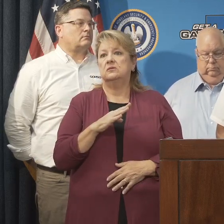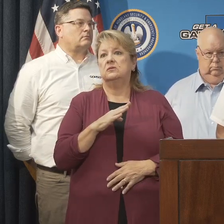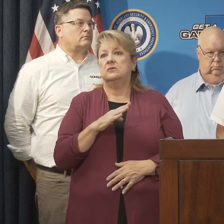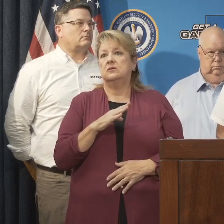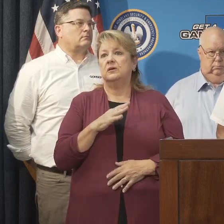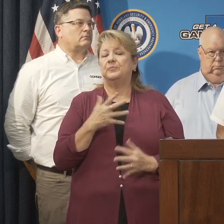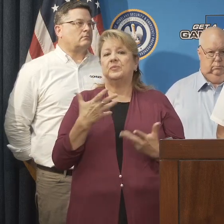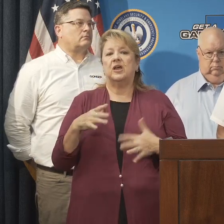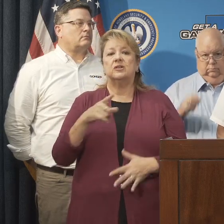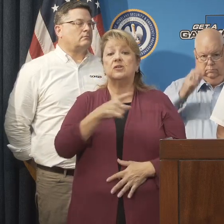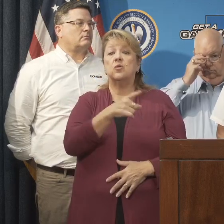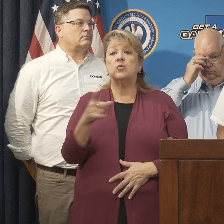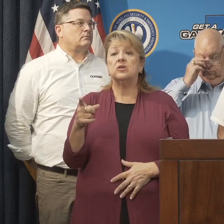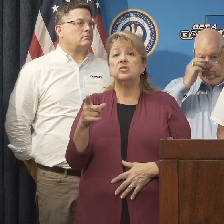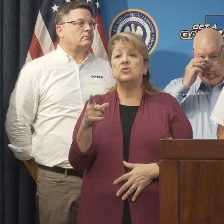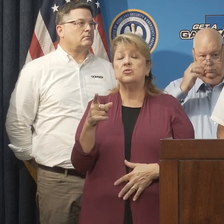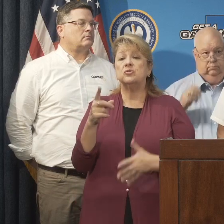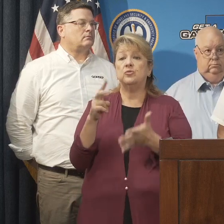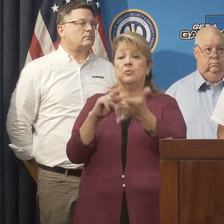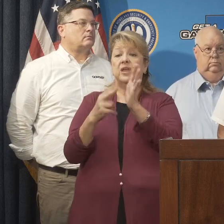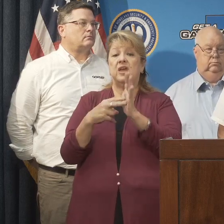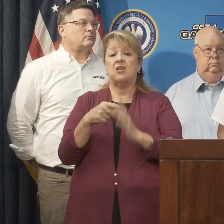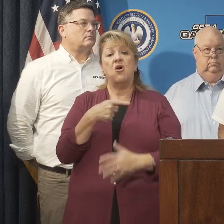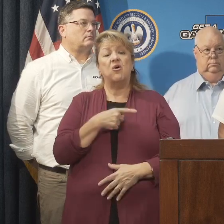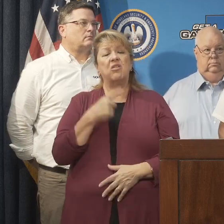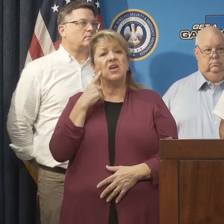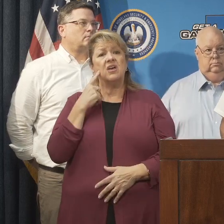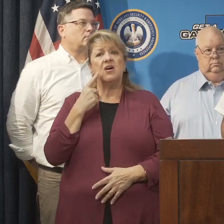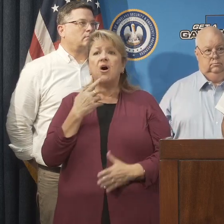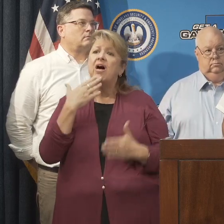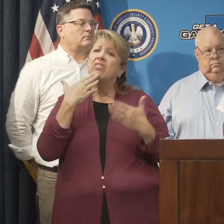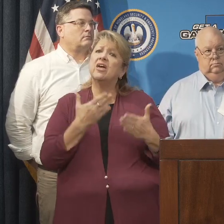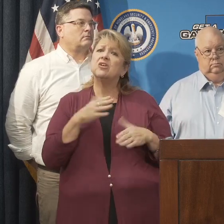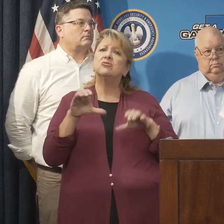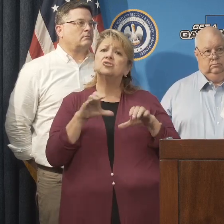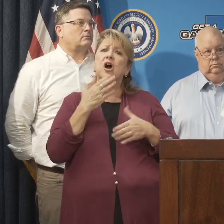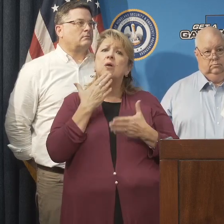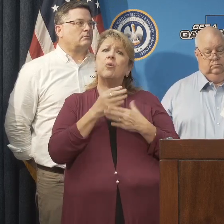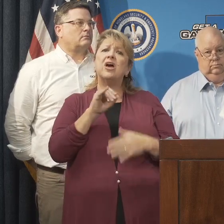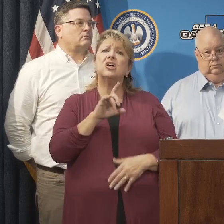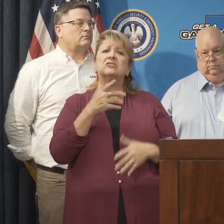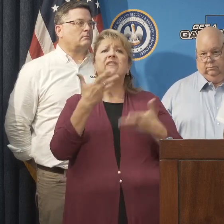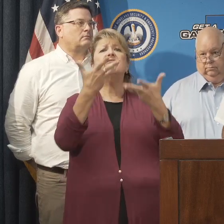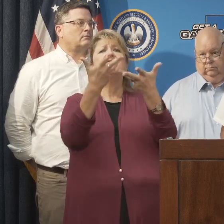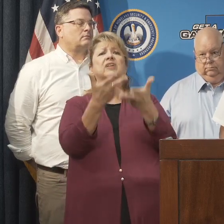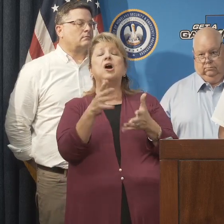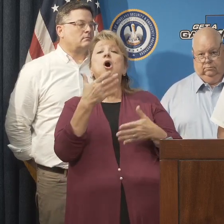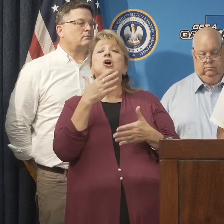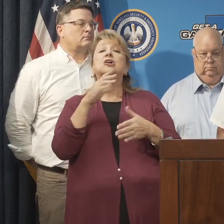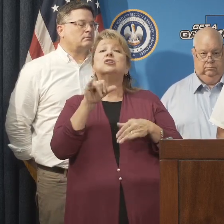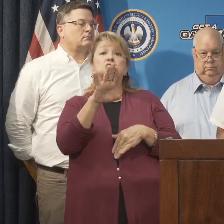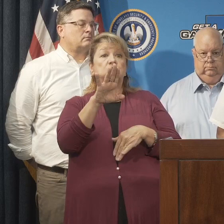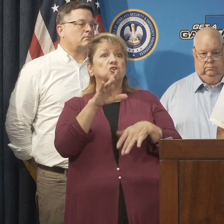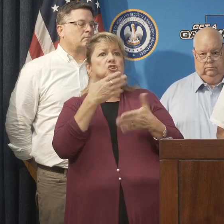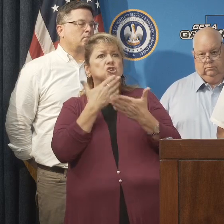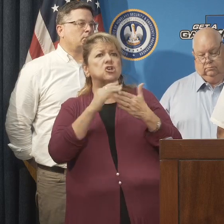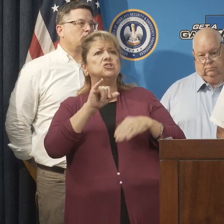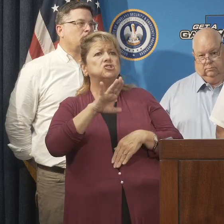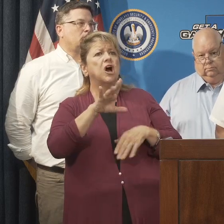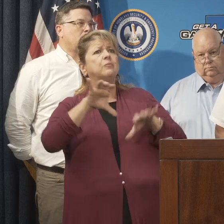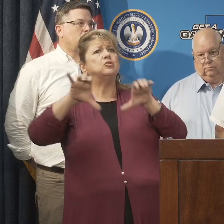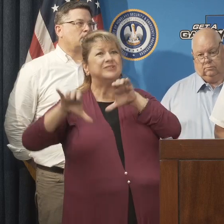But I don't want anybody to interpret my remarks as thanking him for a job well done, because we're still very much in the effort